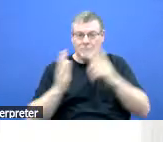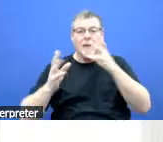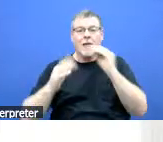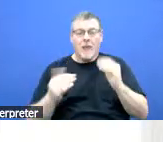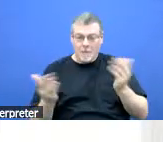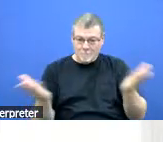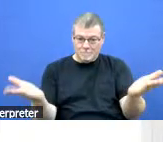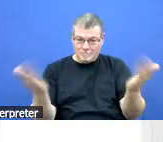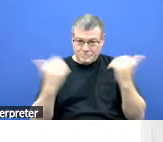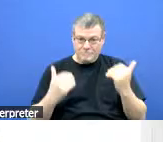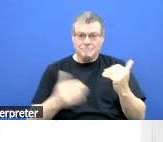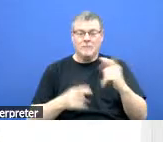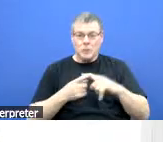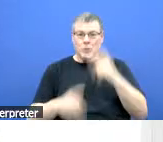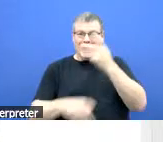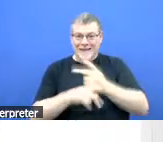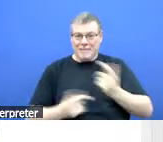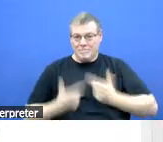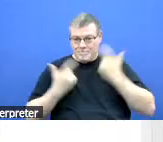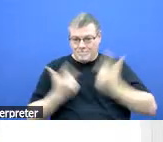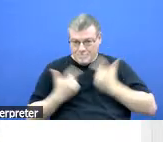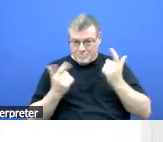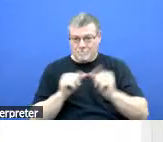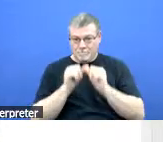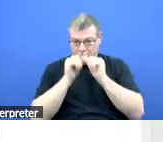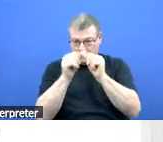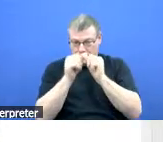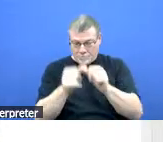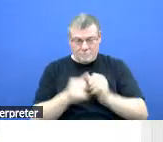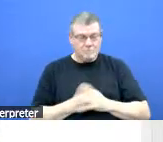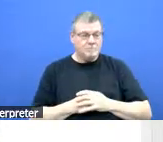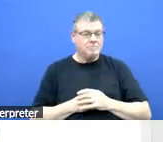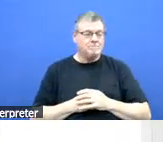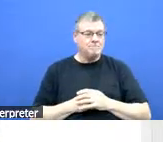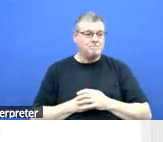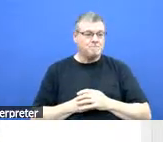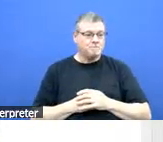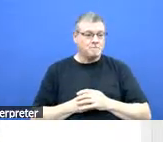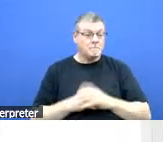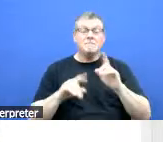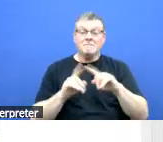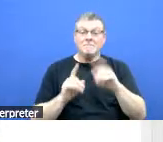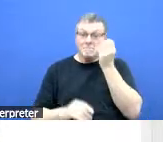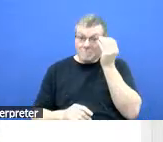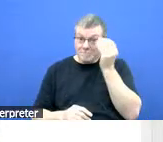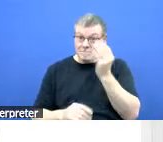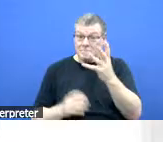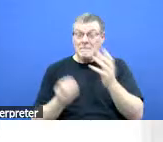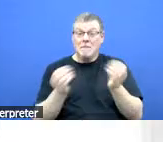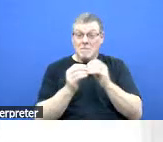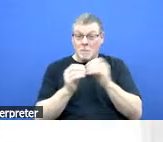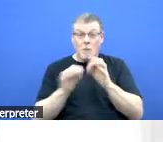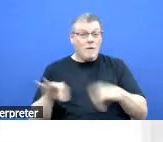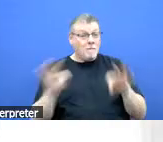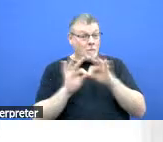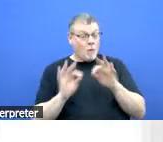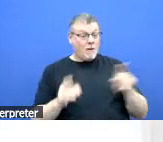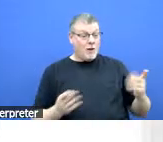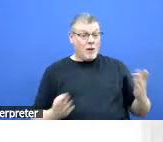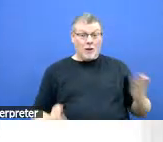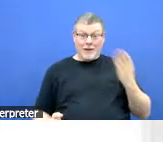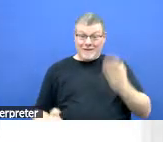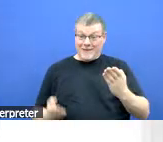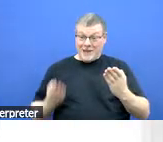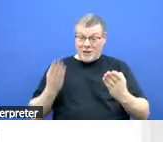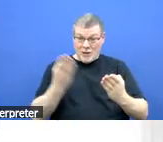forward to keep that space active and occupied. But more importantly, too, these uses being proposed are